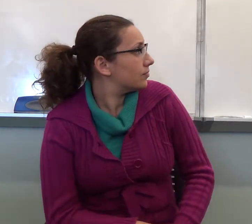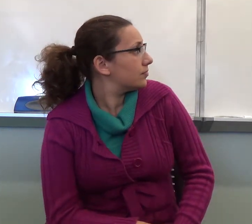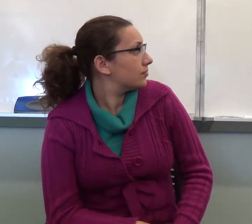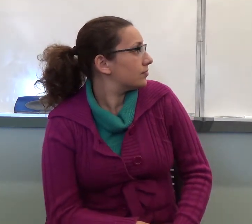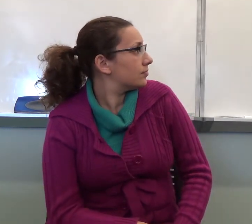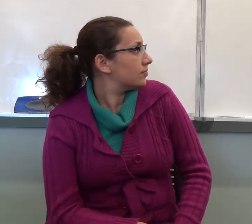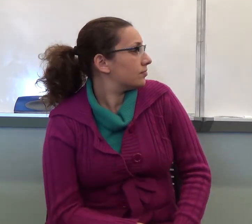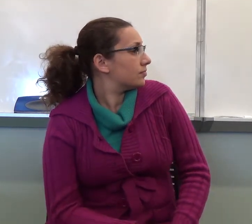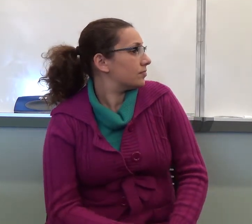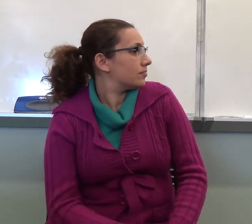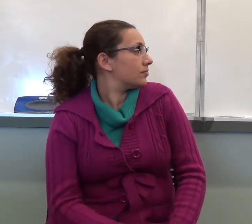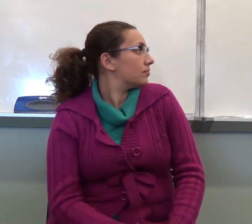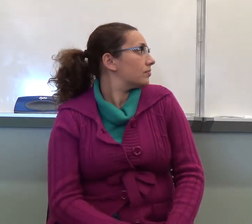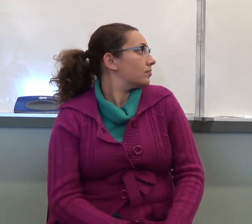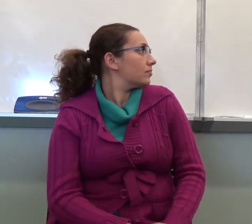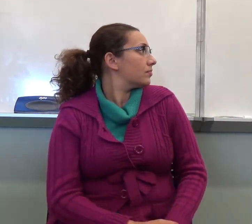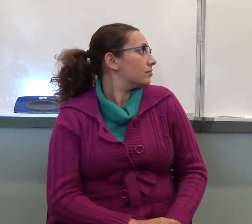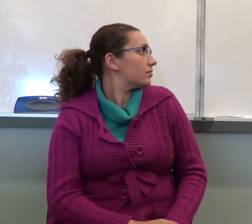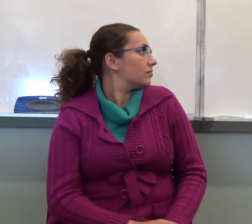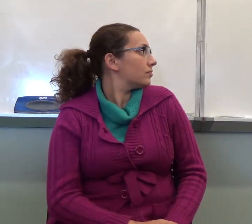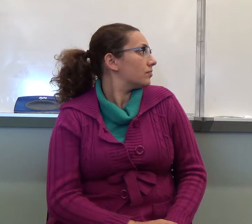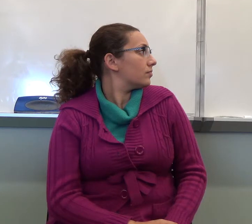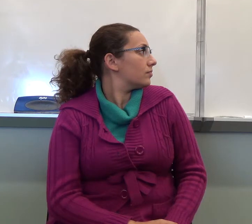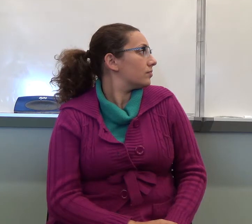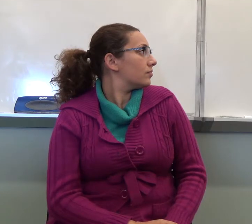That was a weird one. All right.